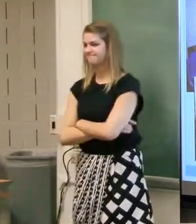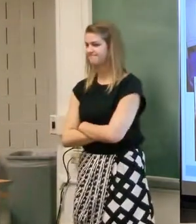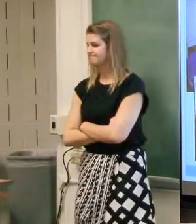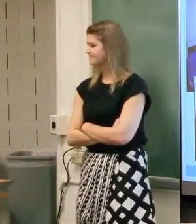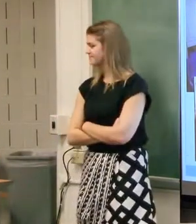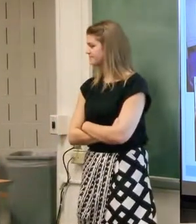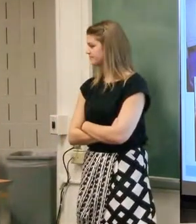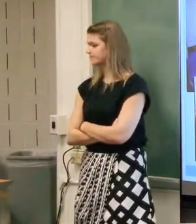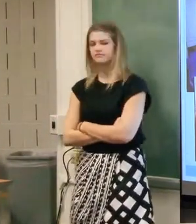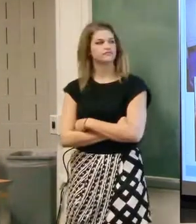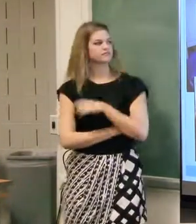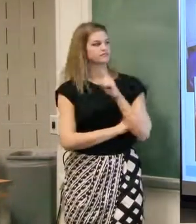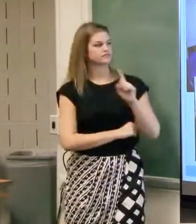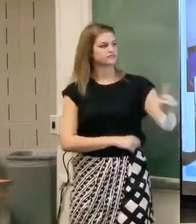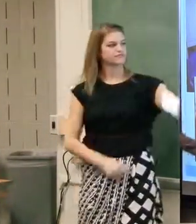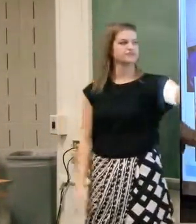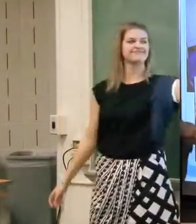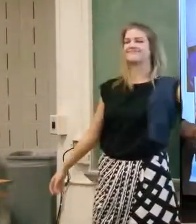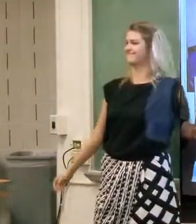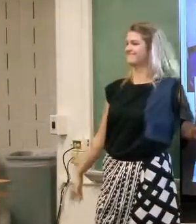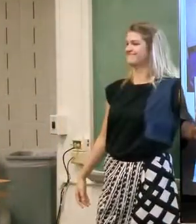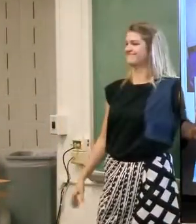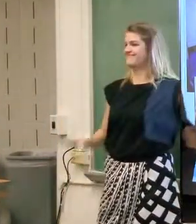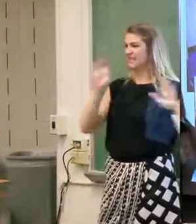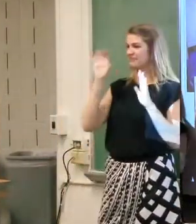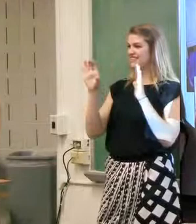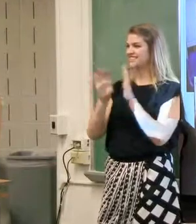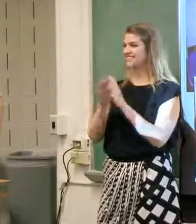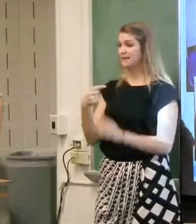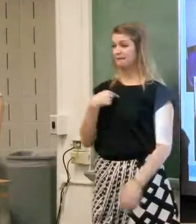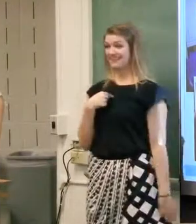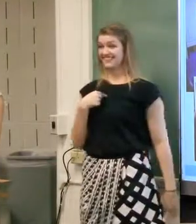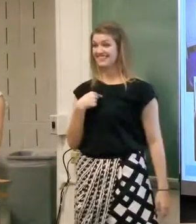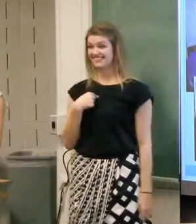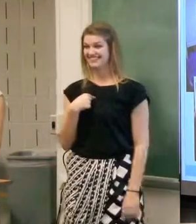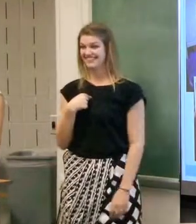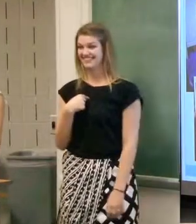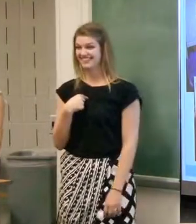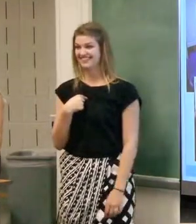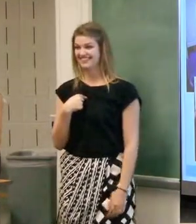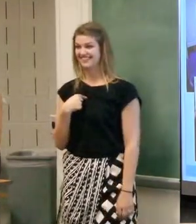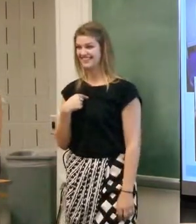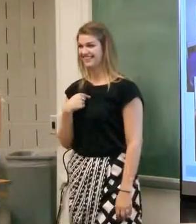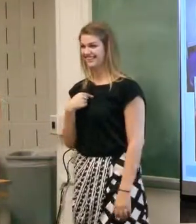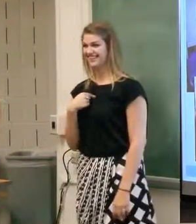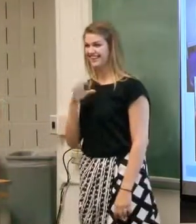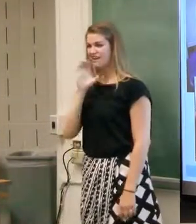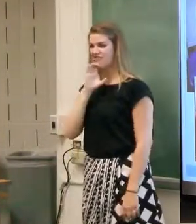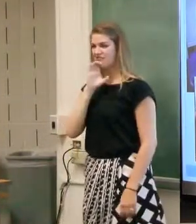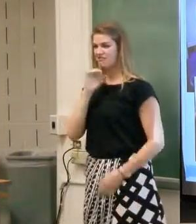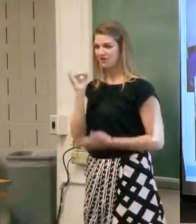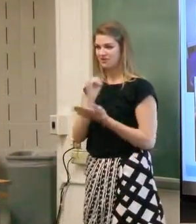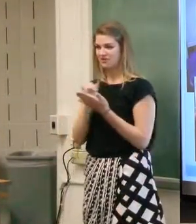The other picture, apparently that's me. what I look like.